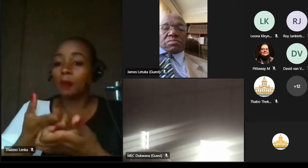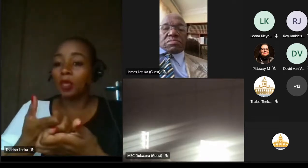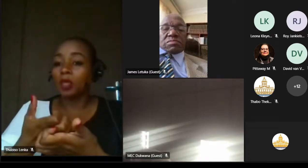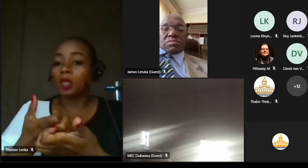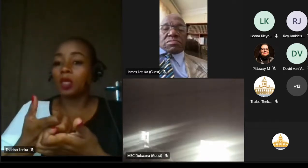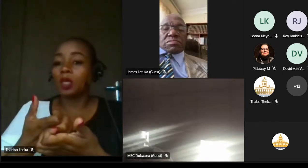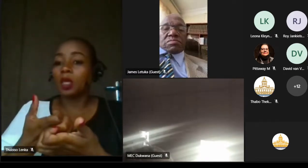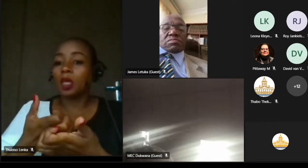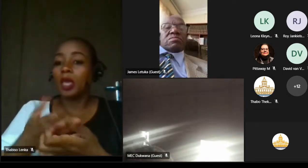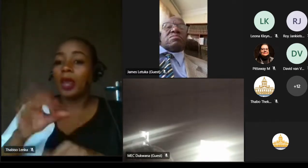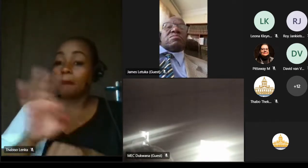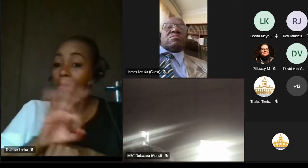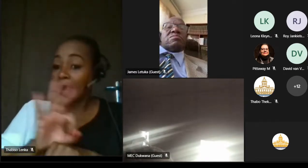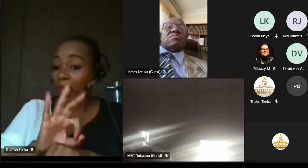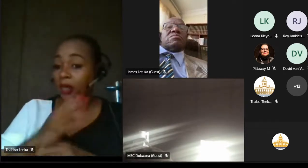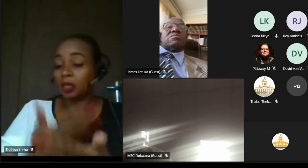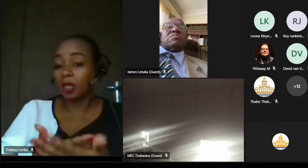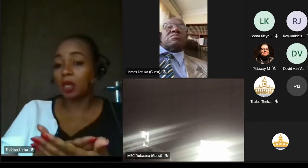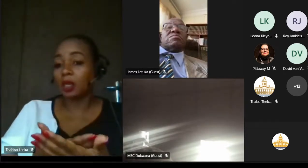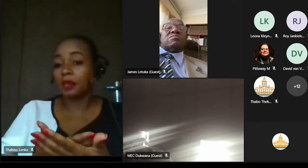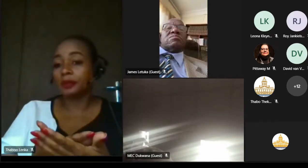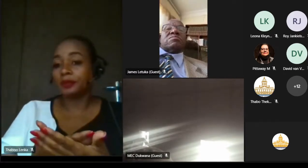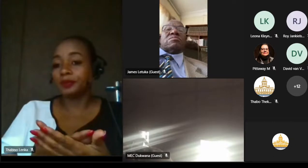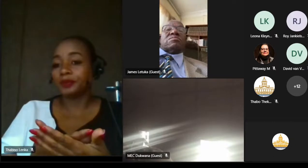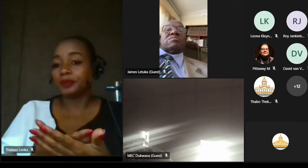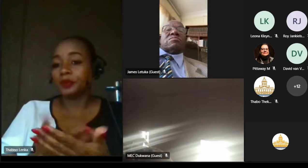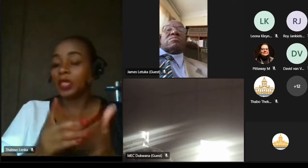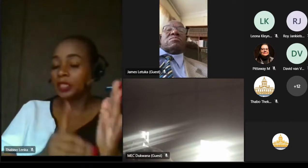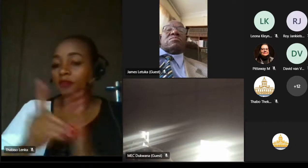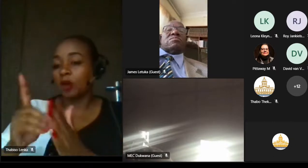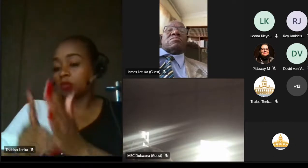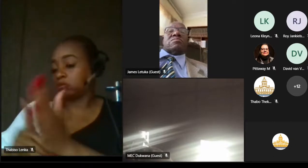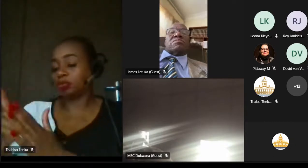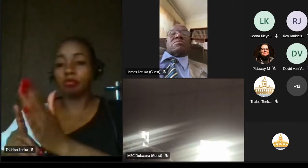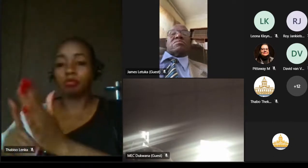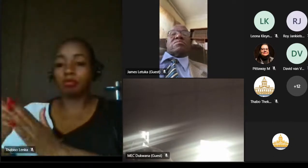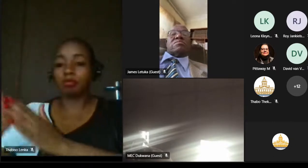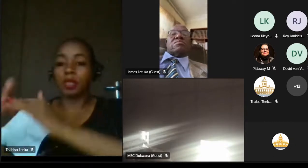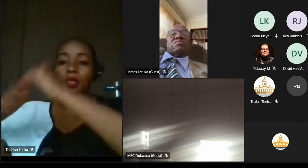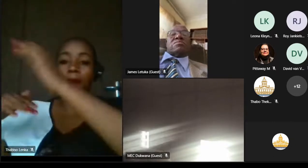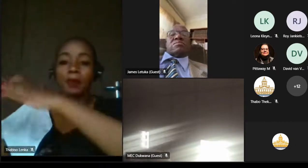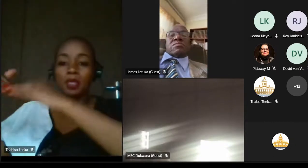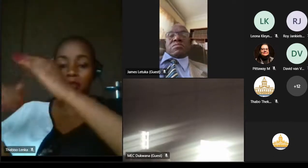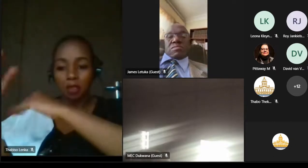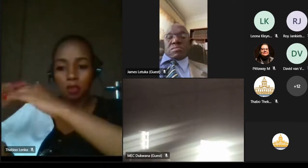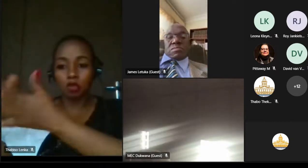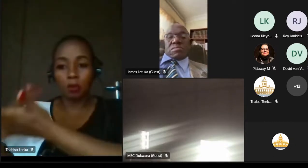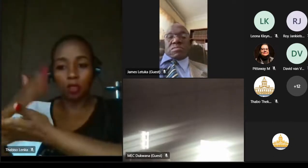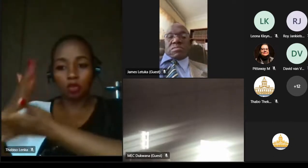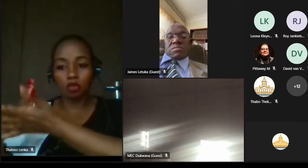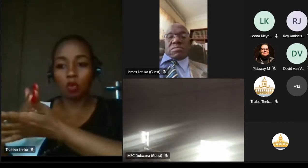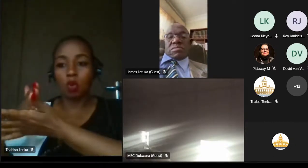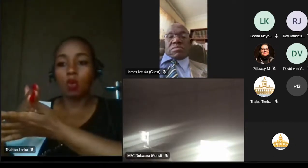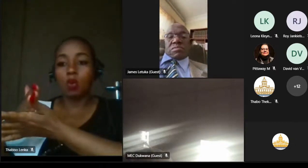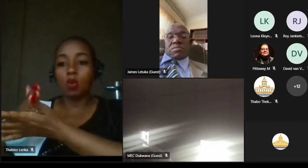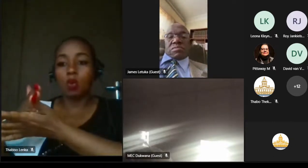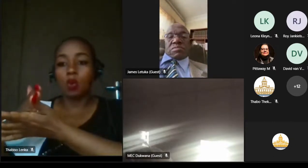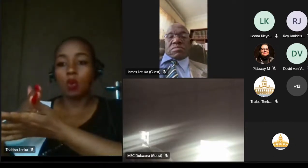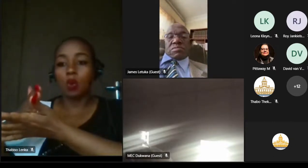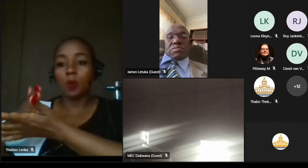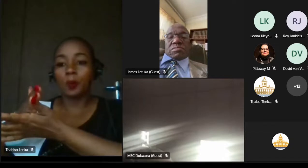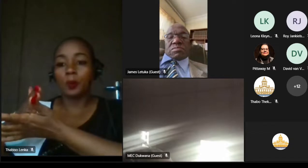and Recovery Plan have accordingly been developed, with infrastructure being the main driver